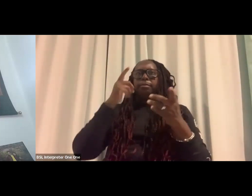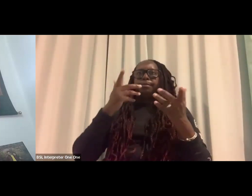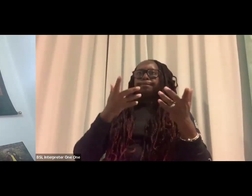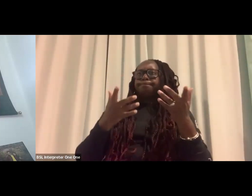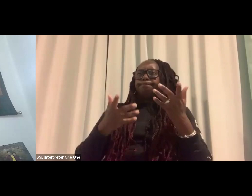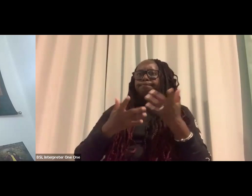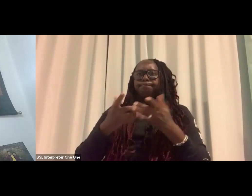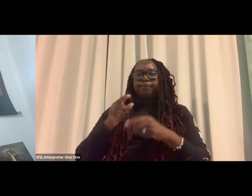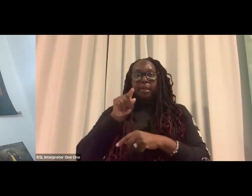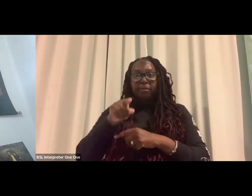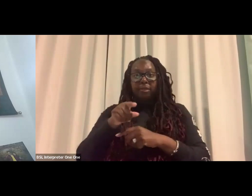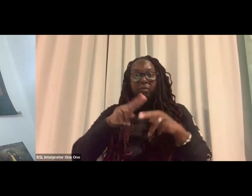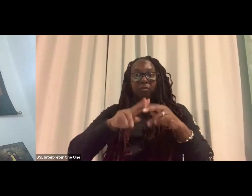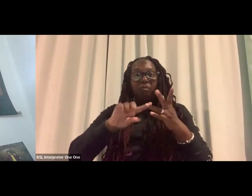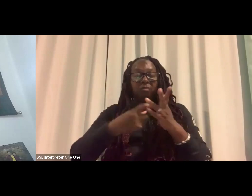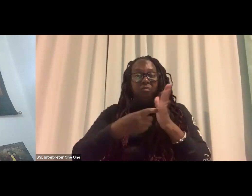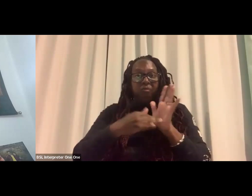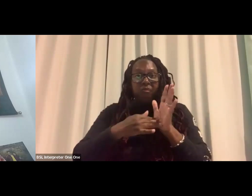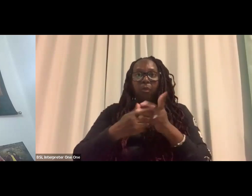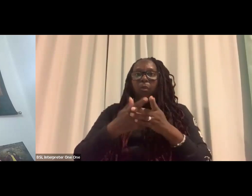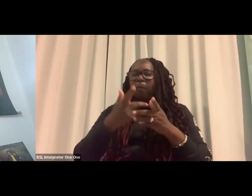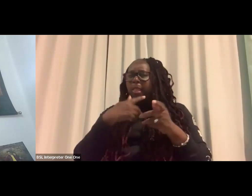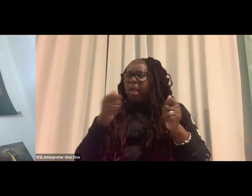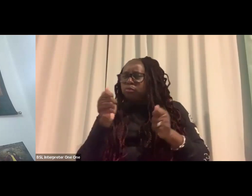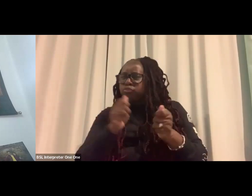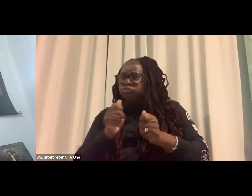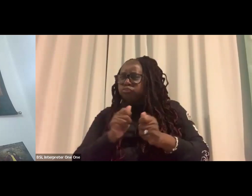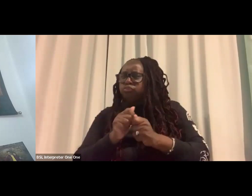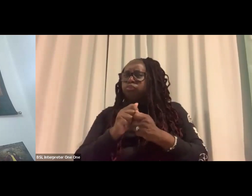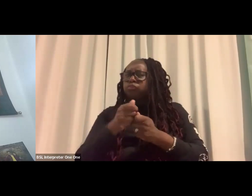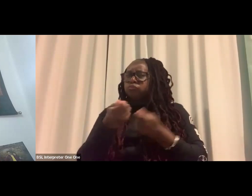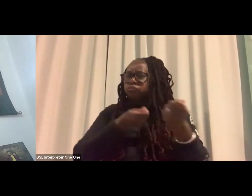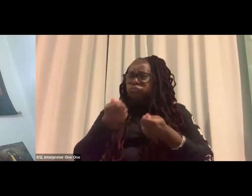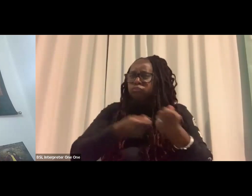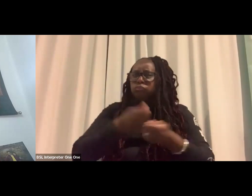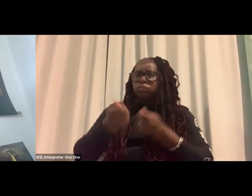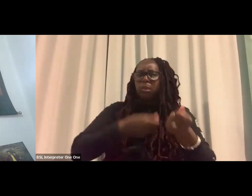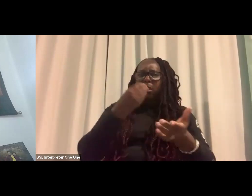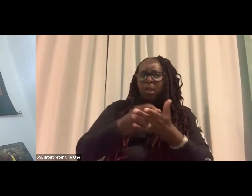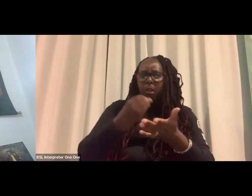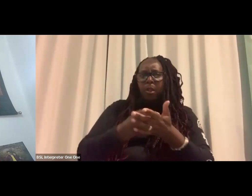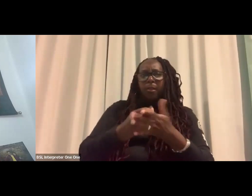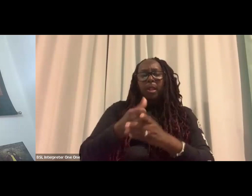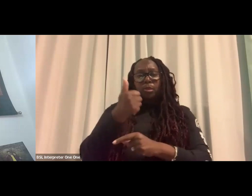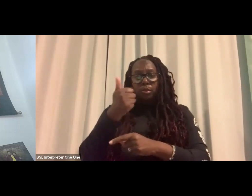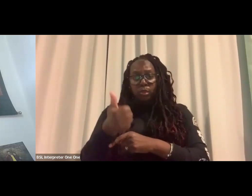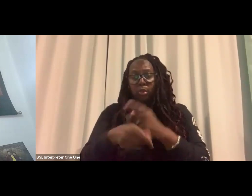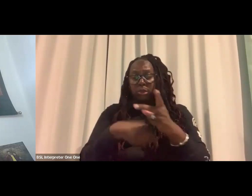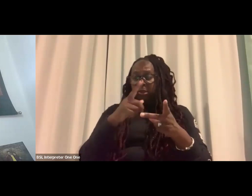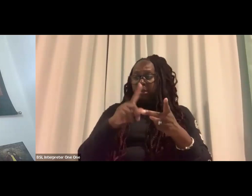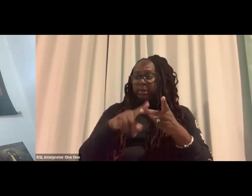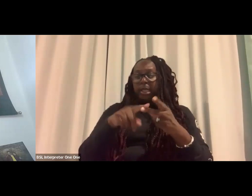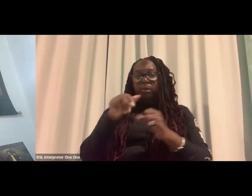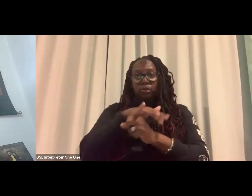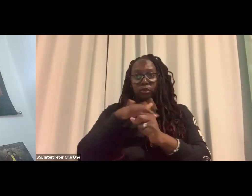in this form, we really need redesigning economic institutions to serve the common good, aligning closely with the social